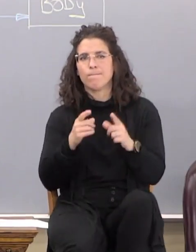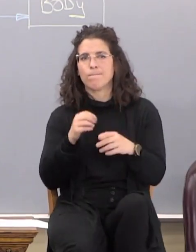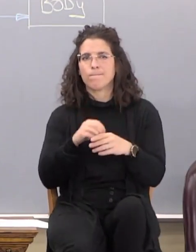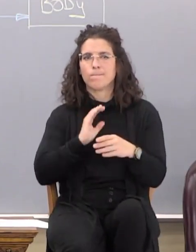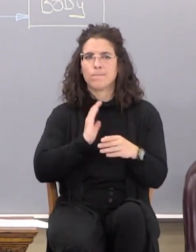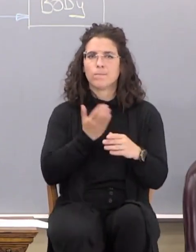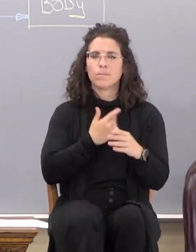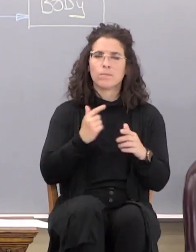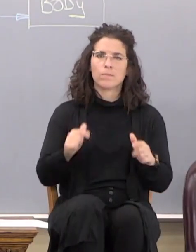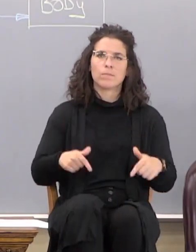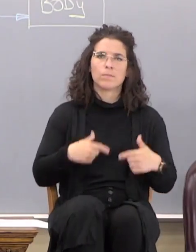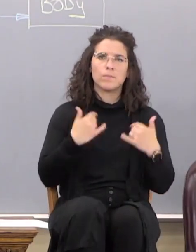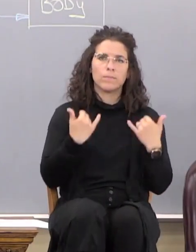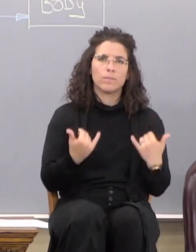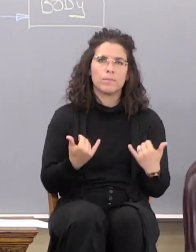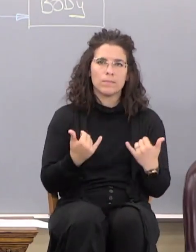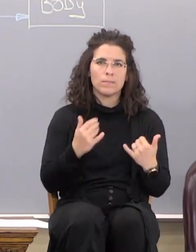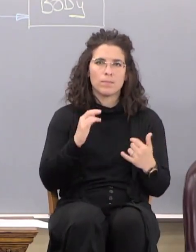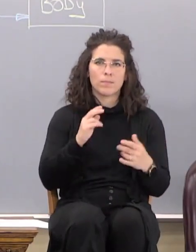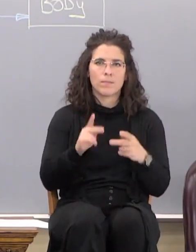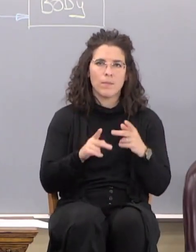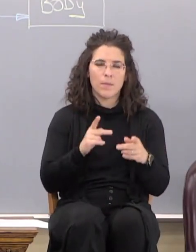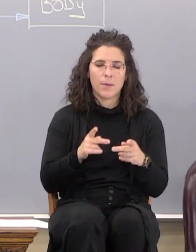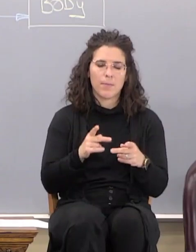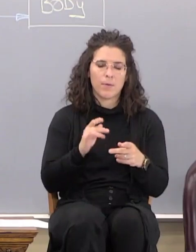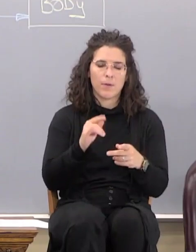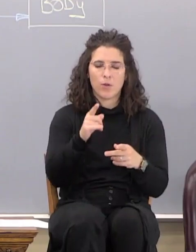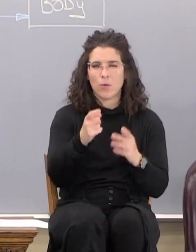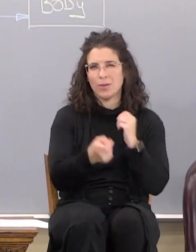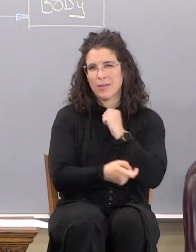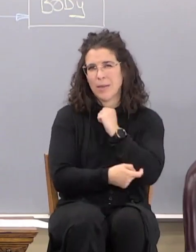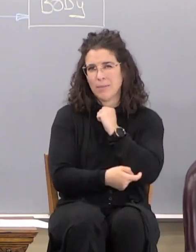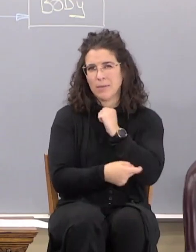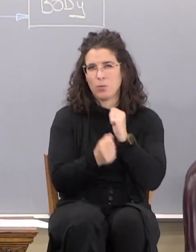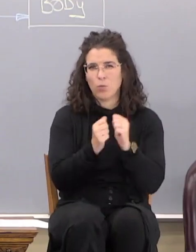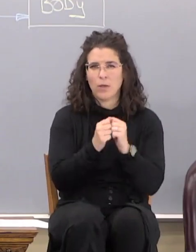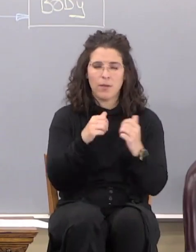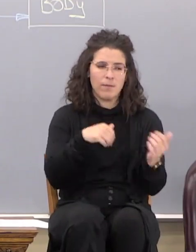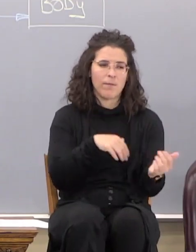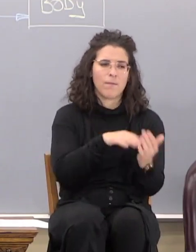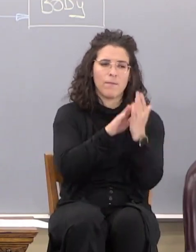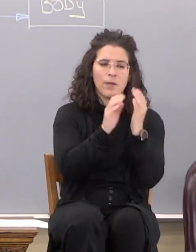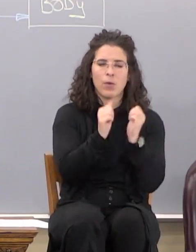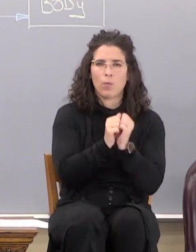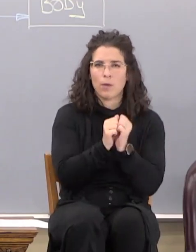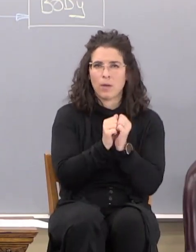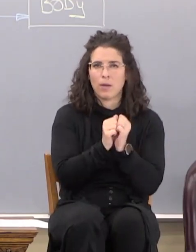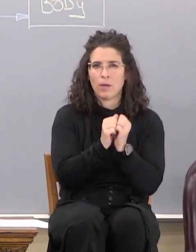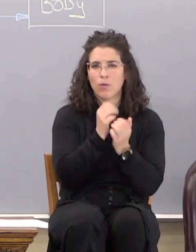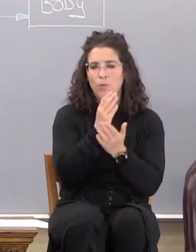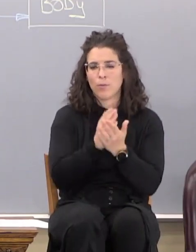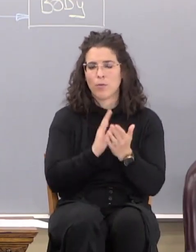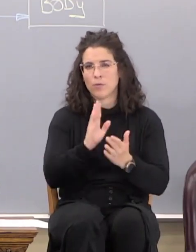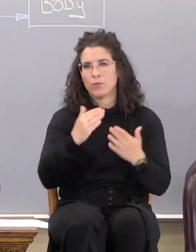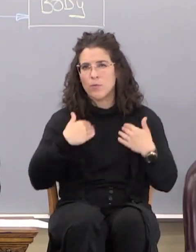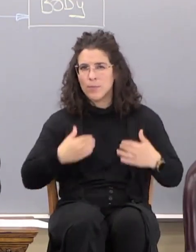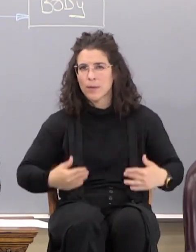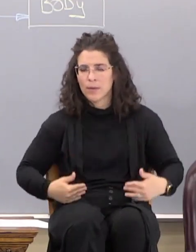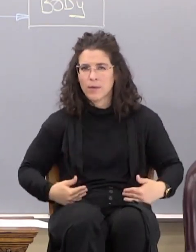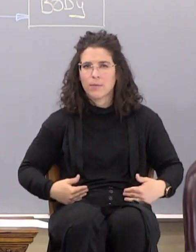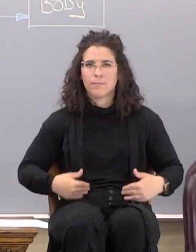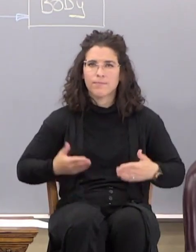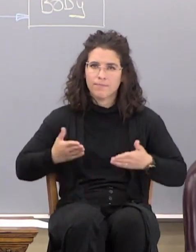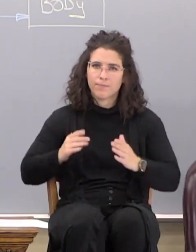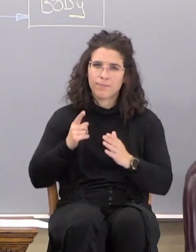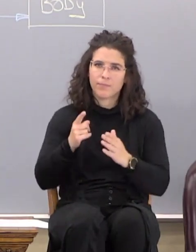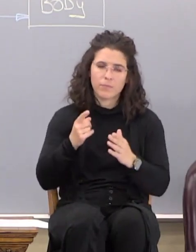today that people, you know, that you are tempted with, faced with, and there are parts of your body that